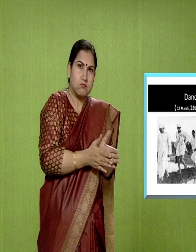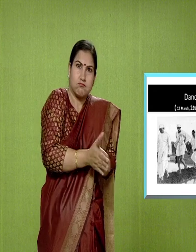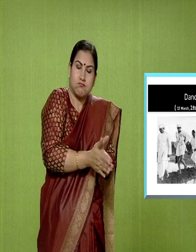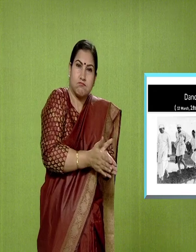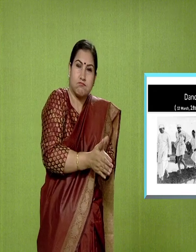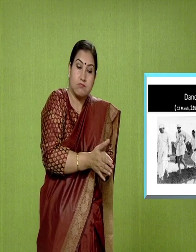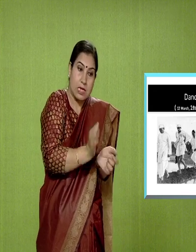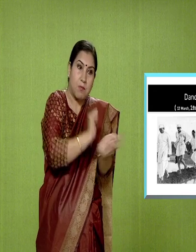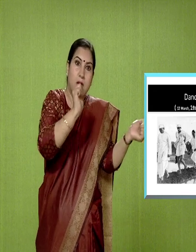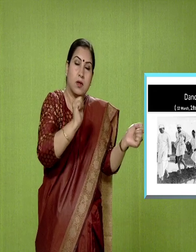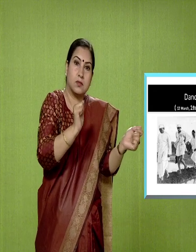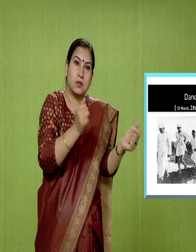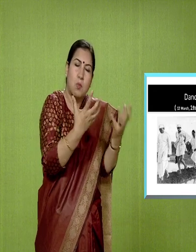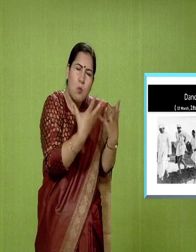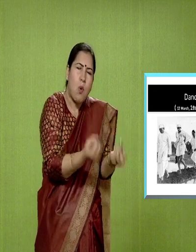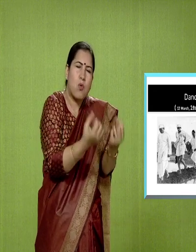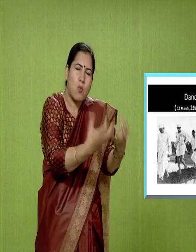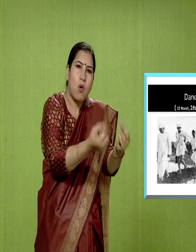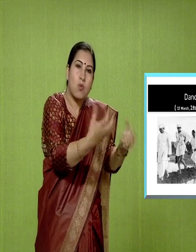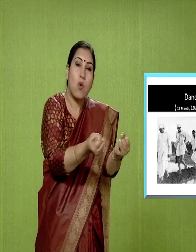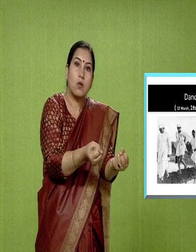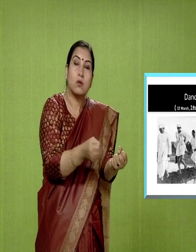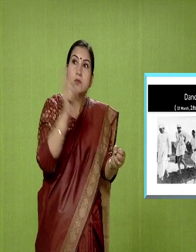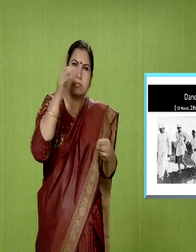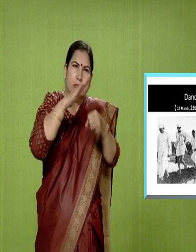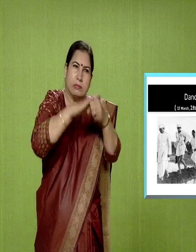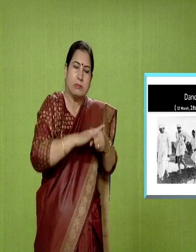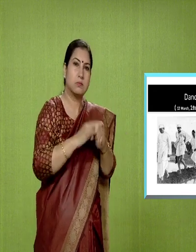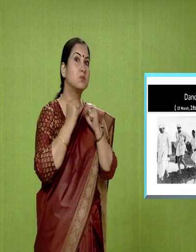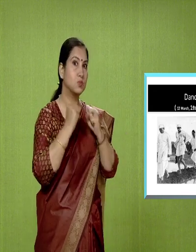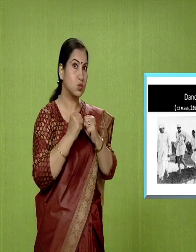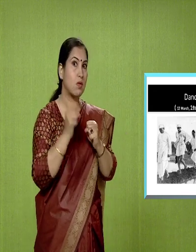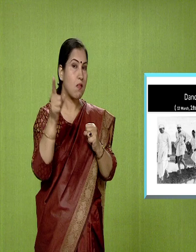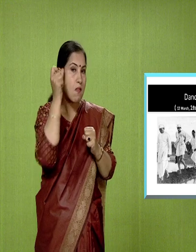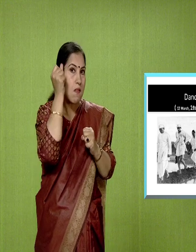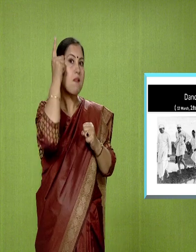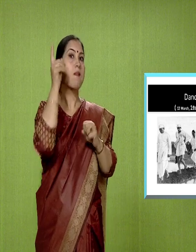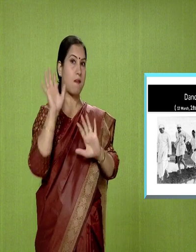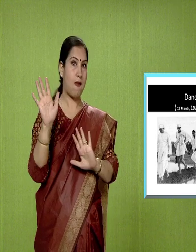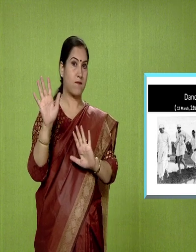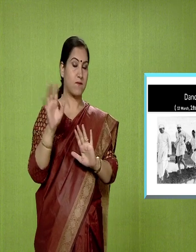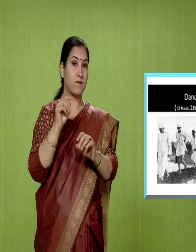for independence cannot be suppressed for long.